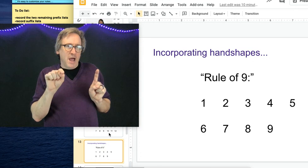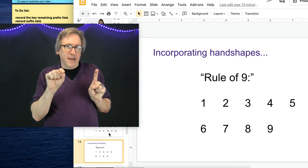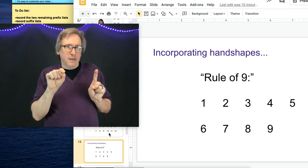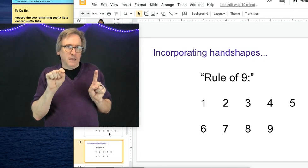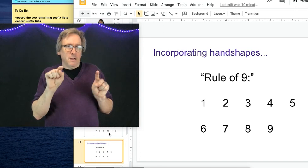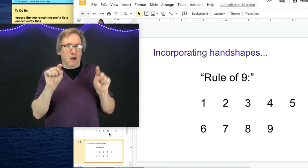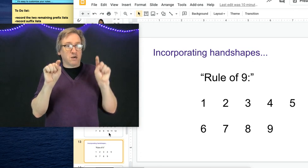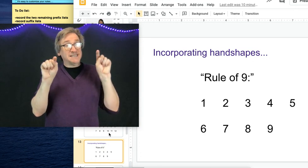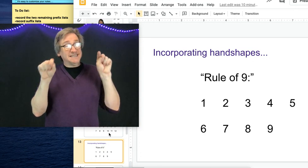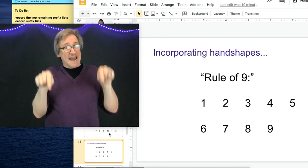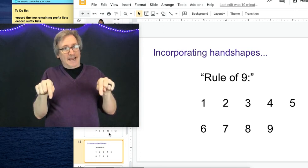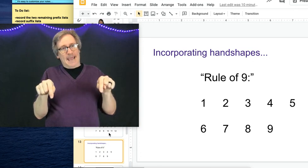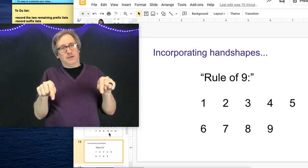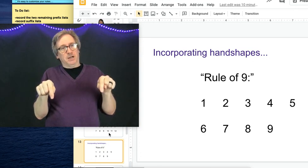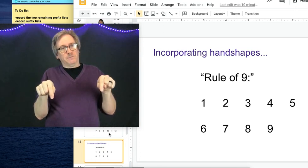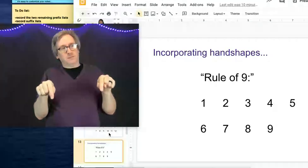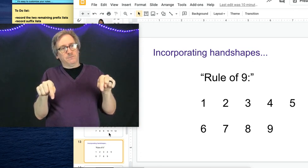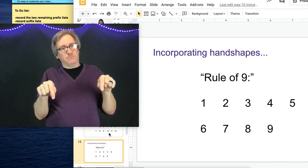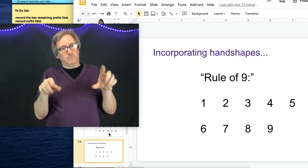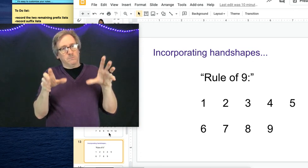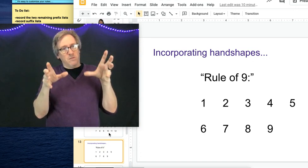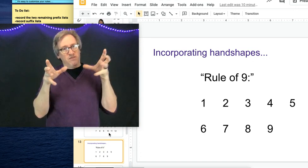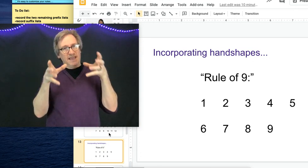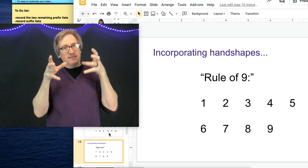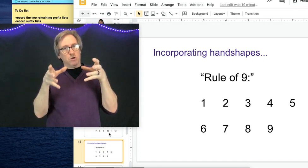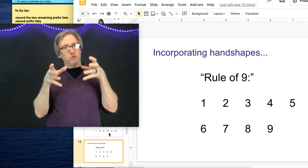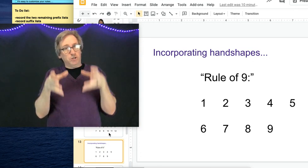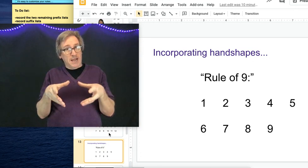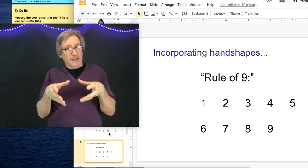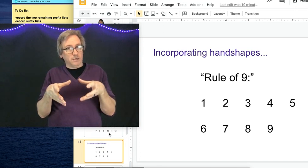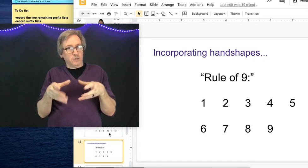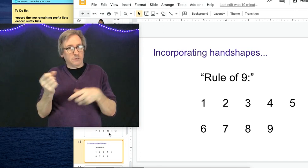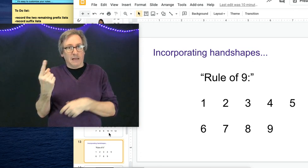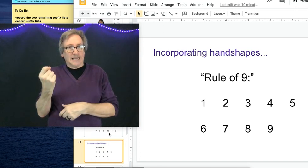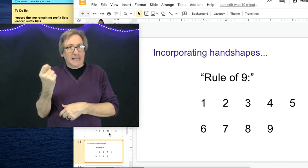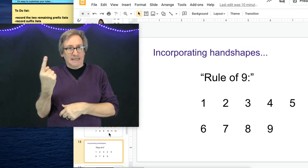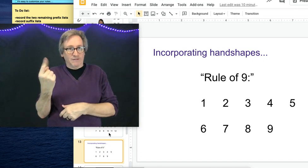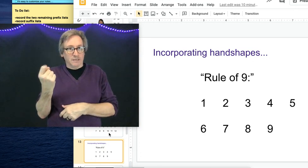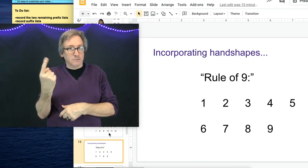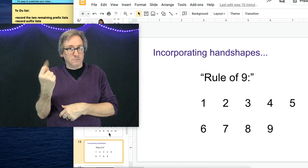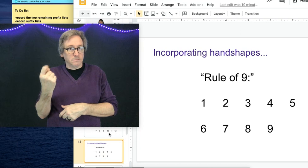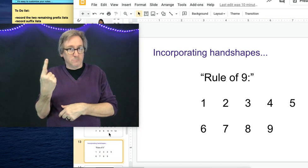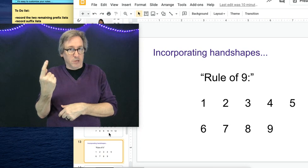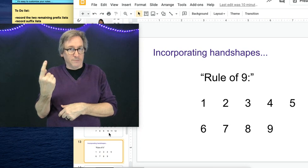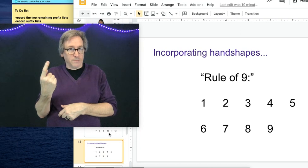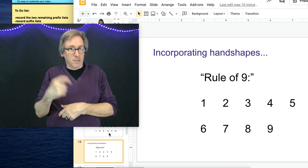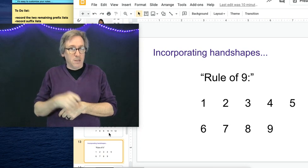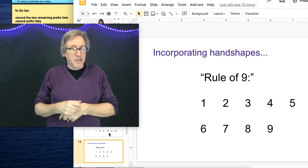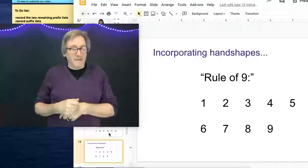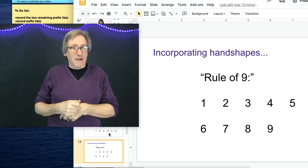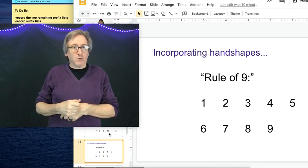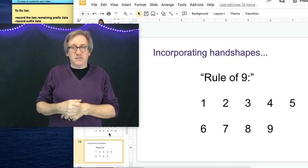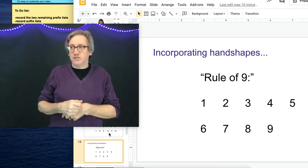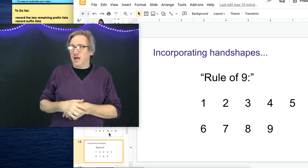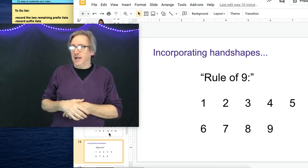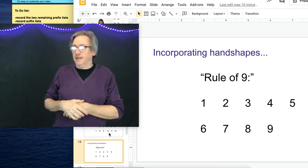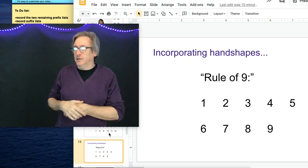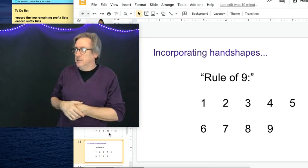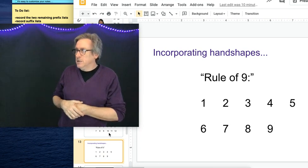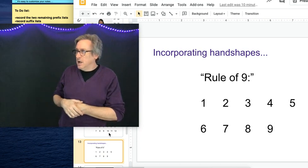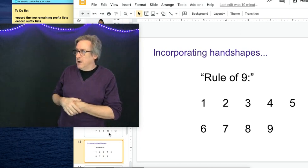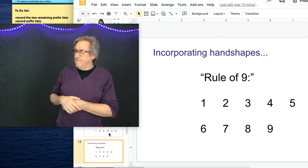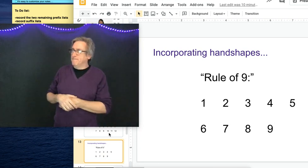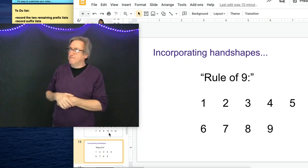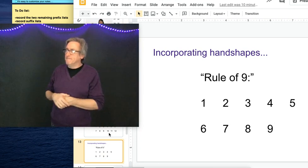through 9 are static handshapes. They don't change, not like 11. Right? If I were to